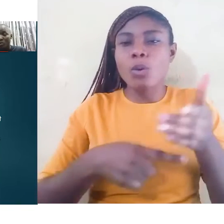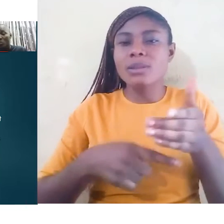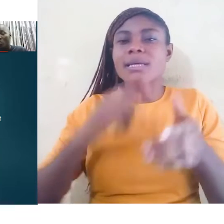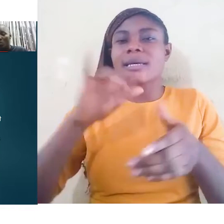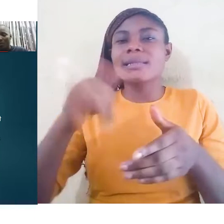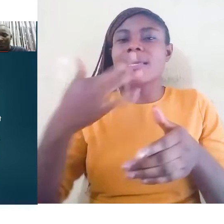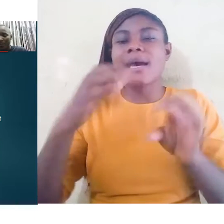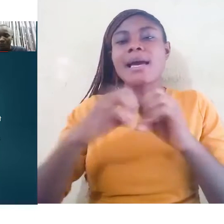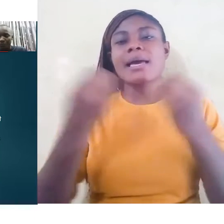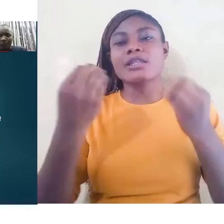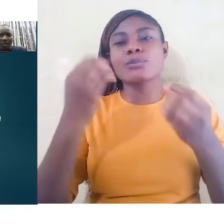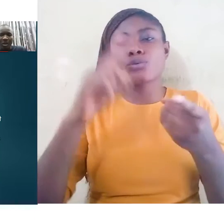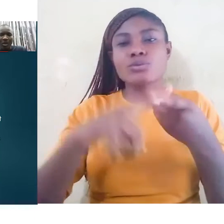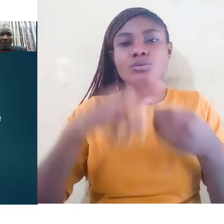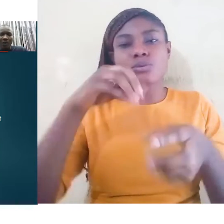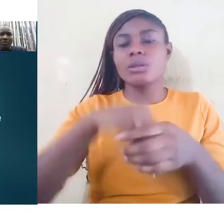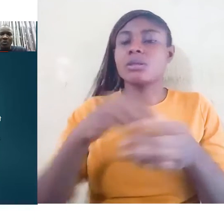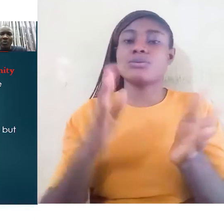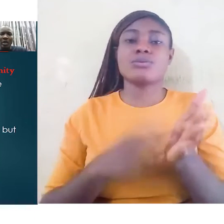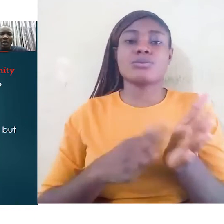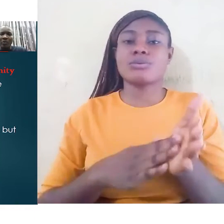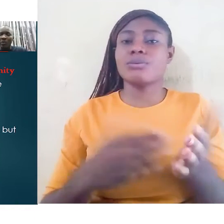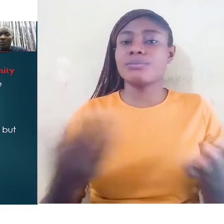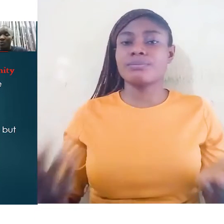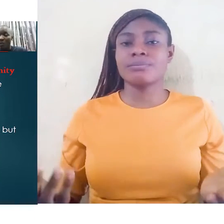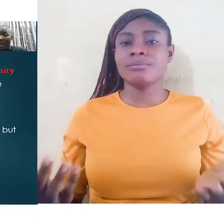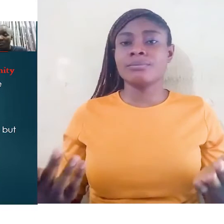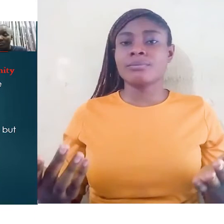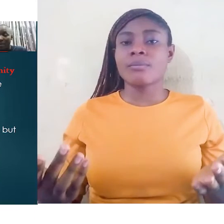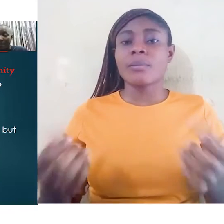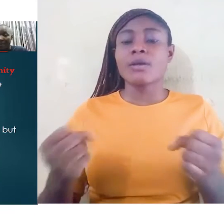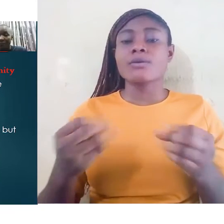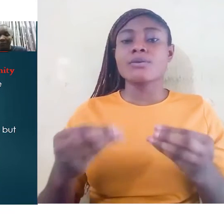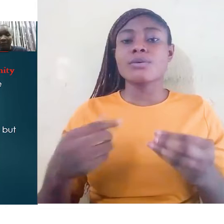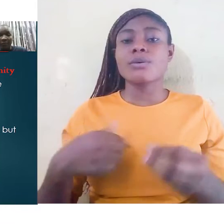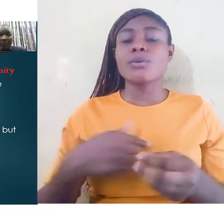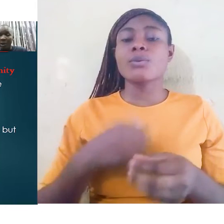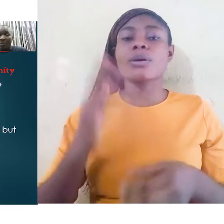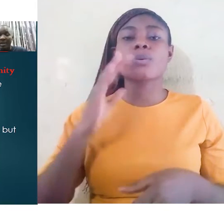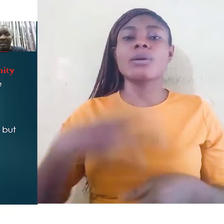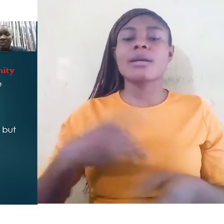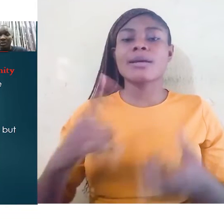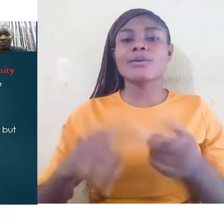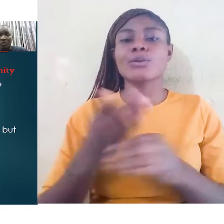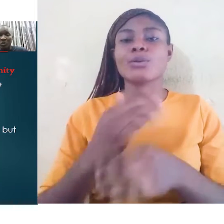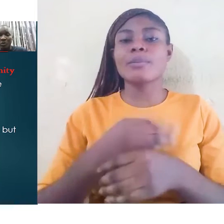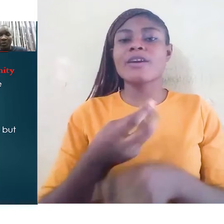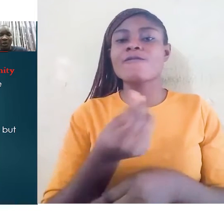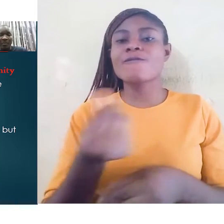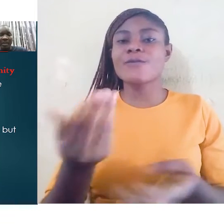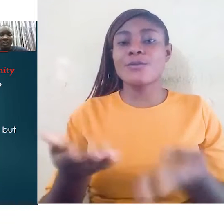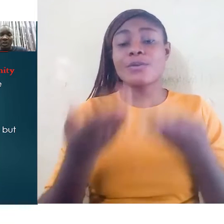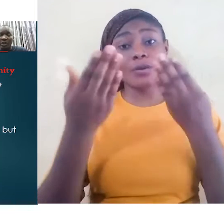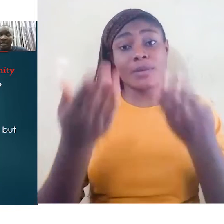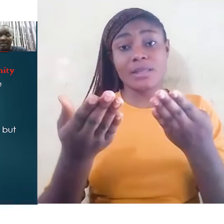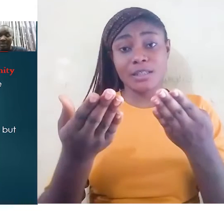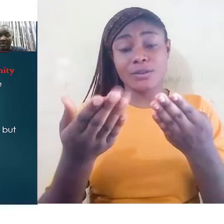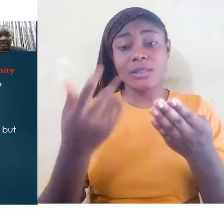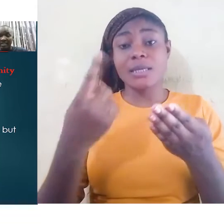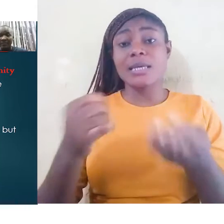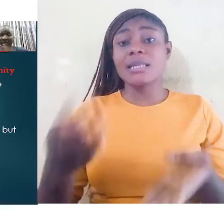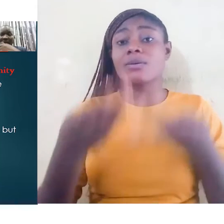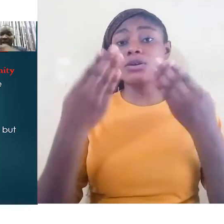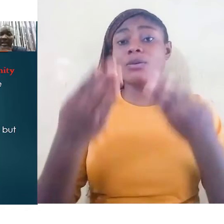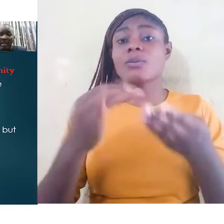to in school. So we would like to make few recommendations. So the recommendation is aimed